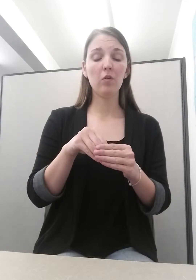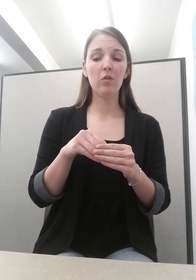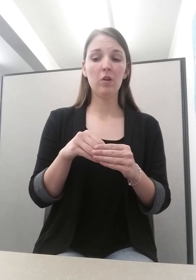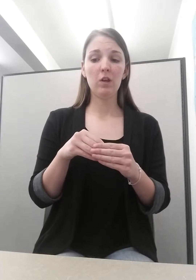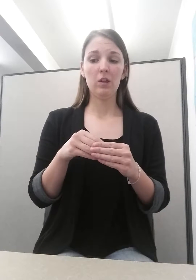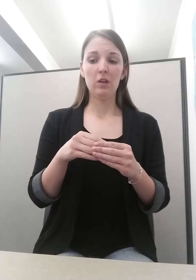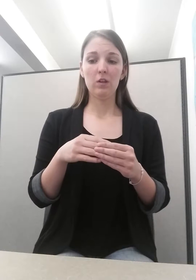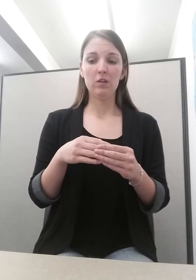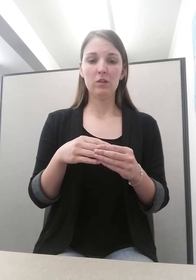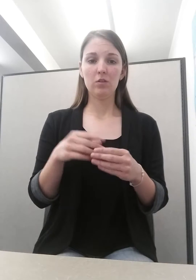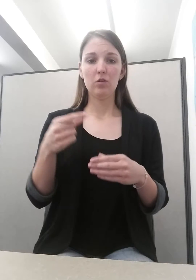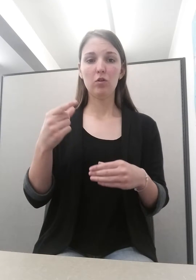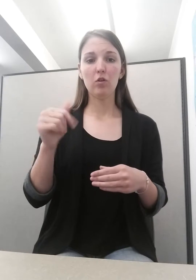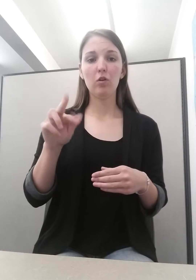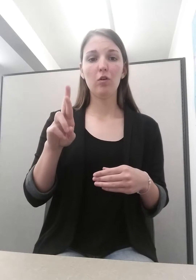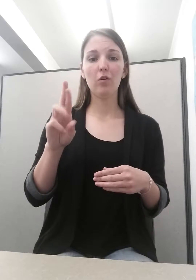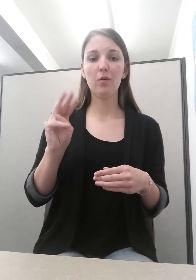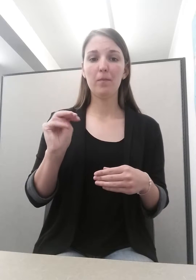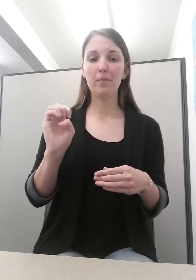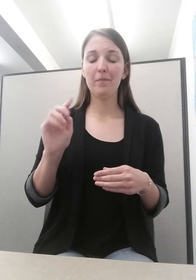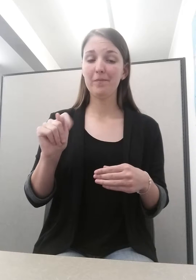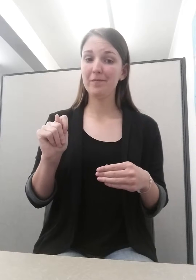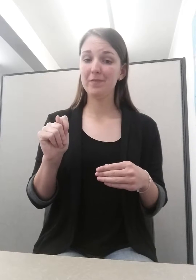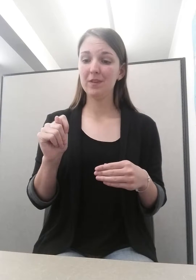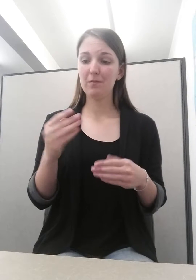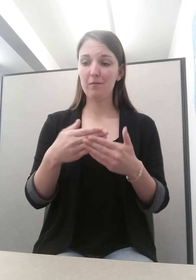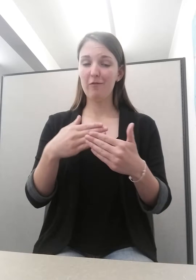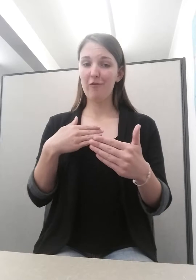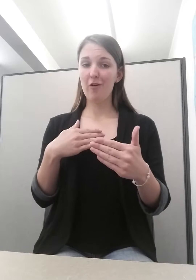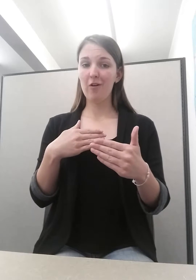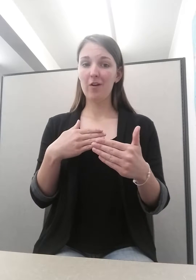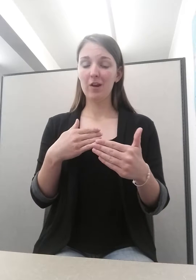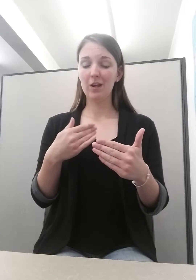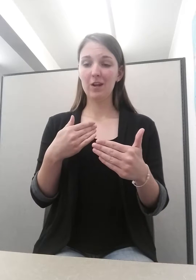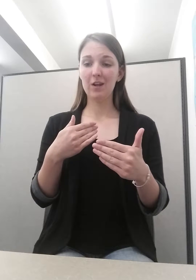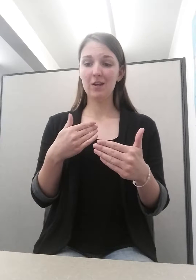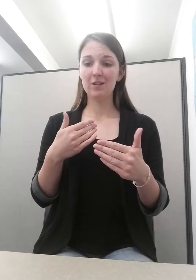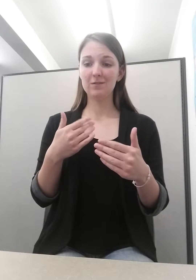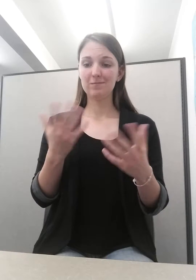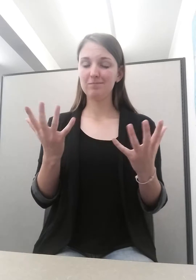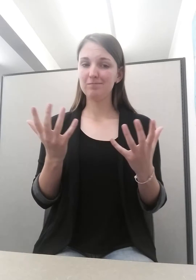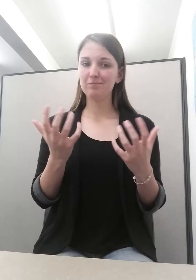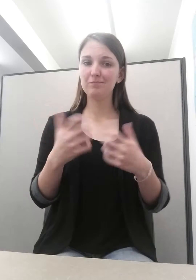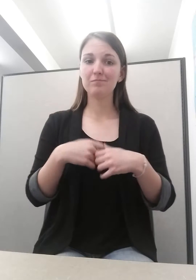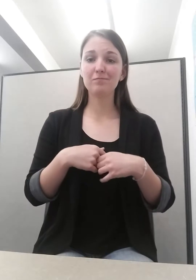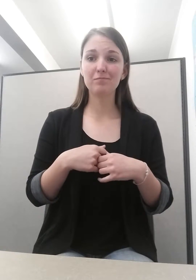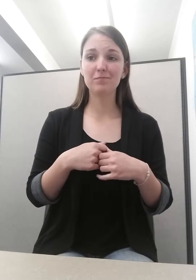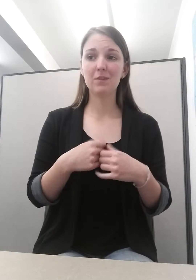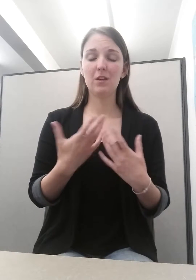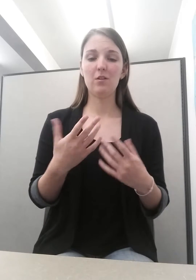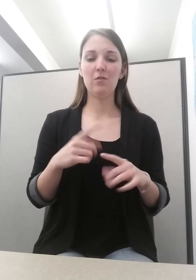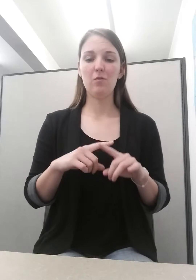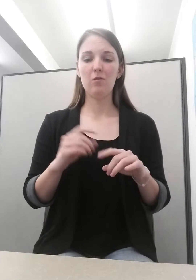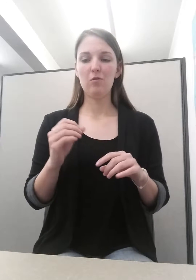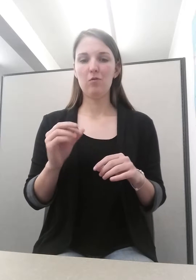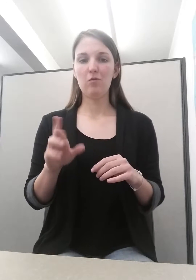garment together, or you can complete the entire garment and then put your zipper in. I think it's probably